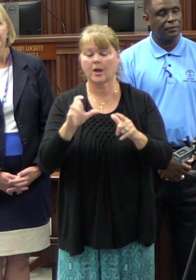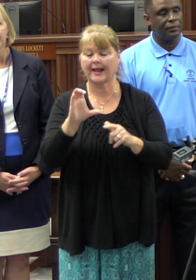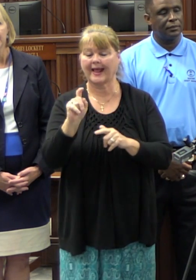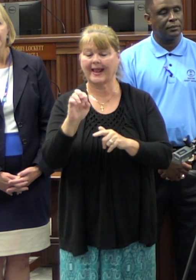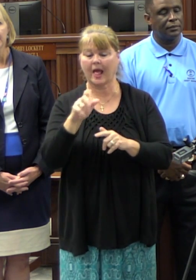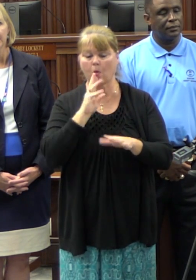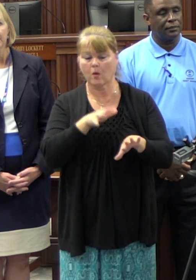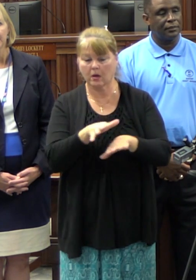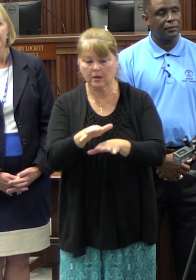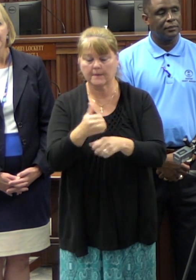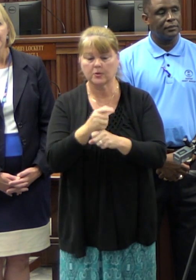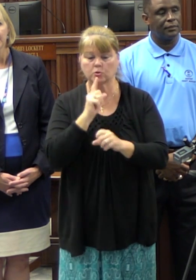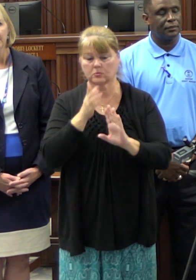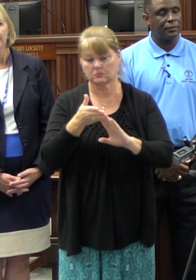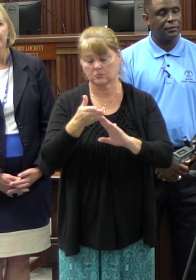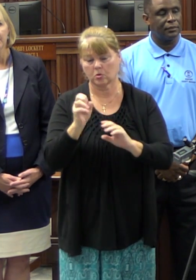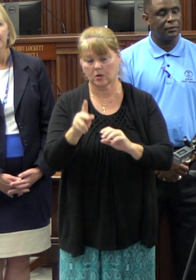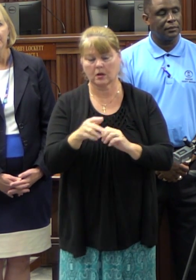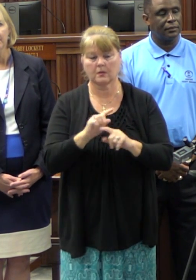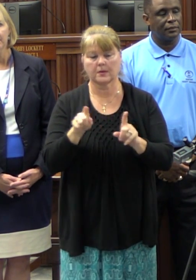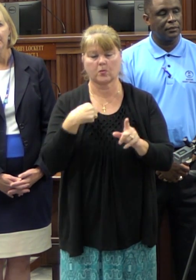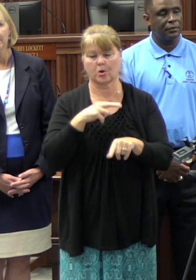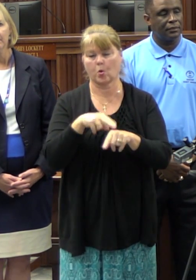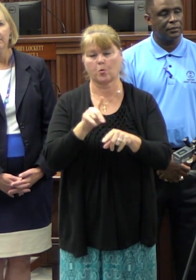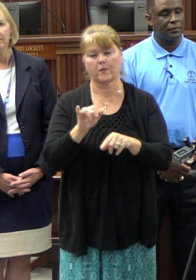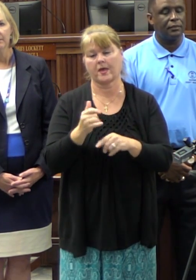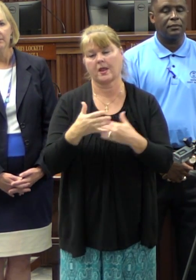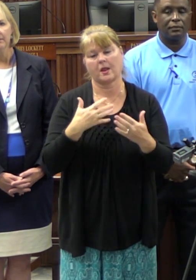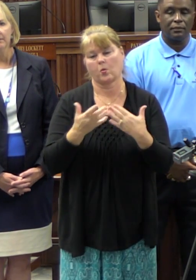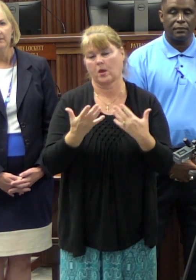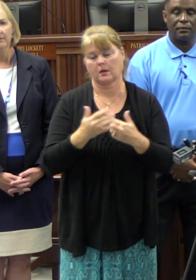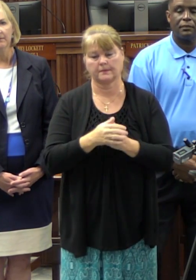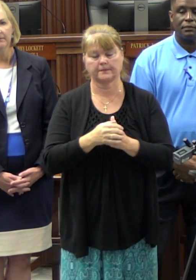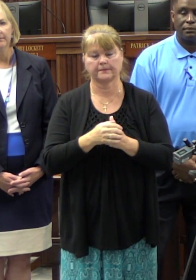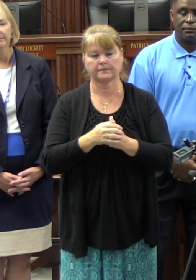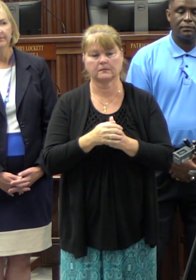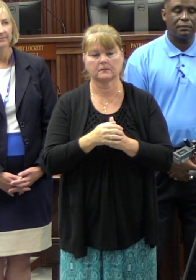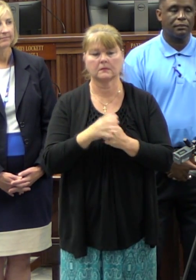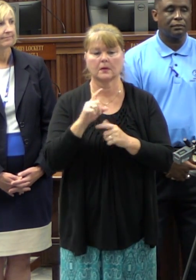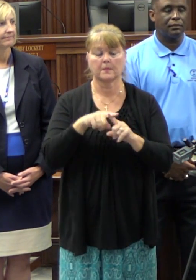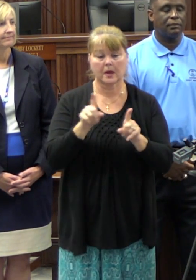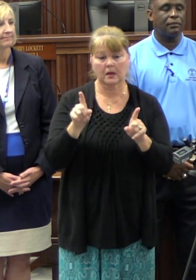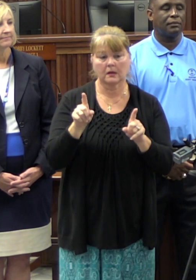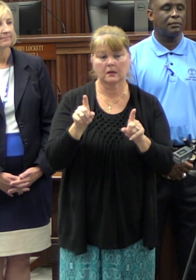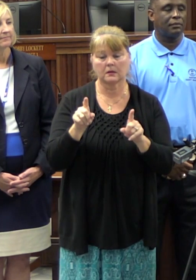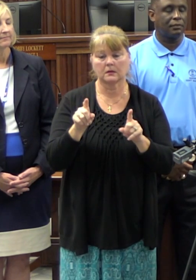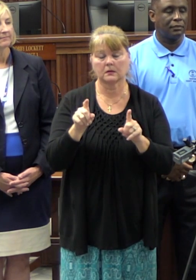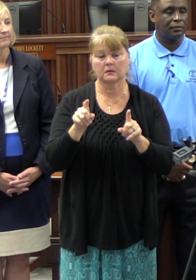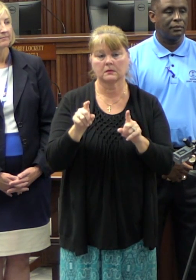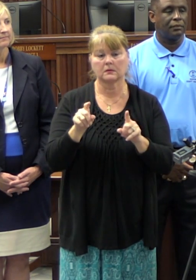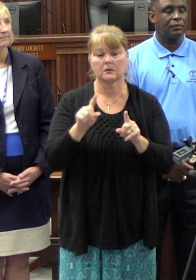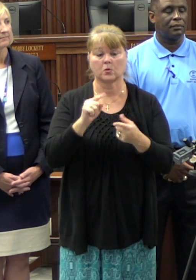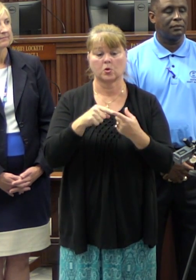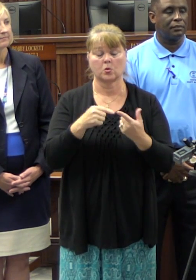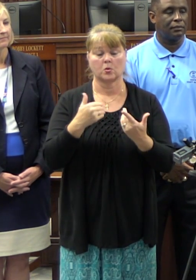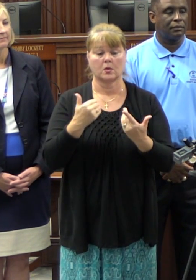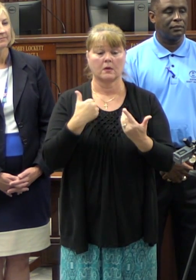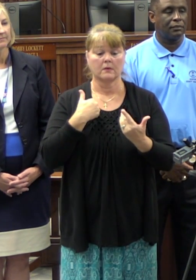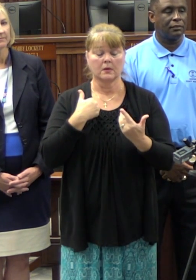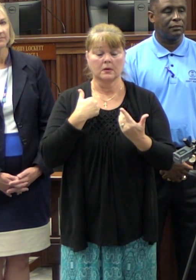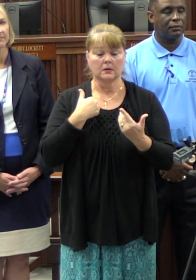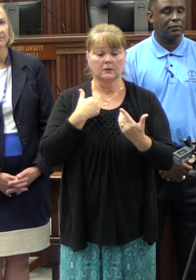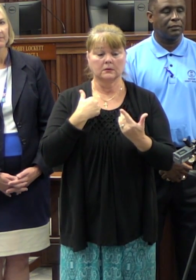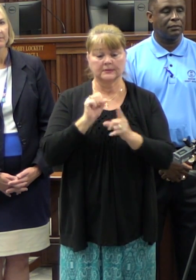to make sure they're in operation, but that's something we normally do preseason anyway. But, when you get to this point, we